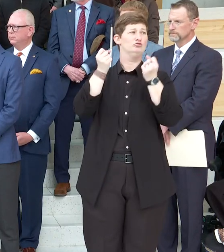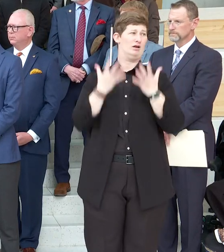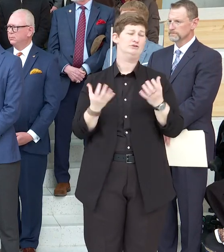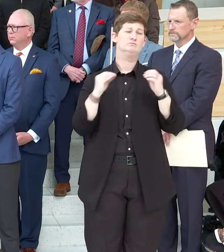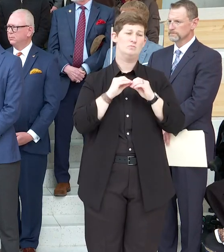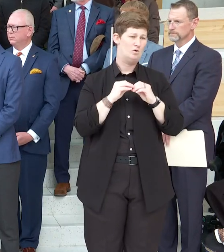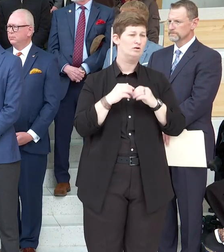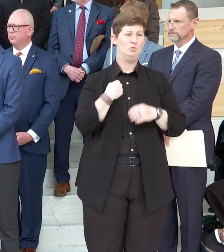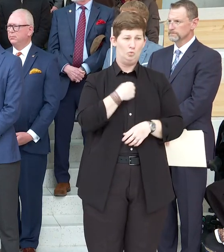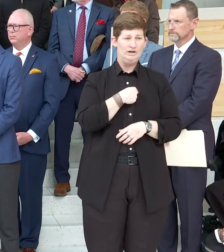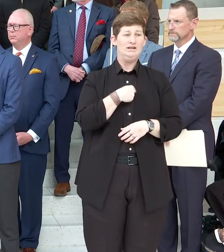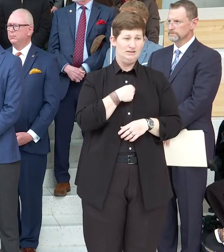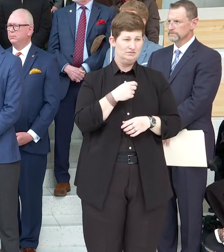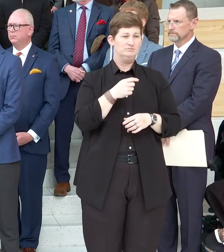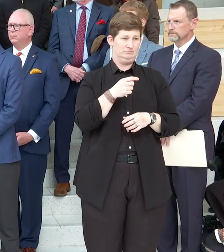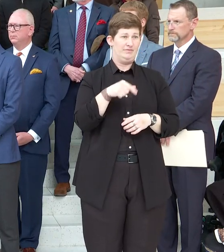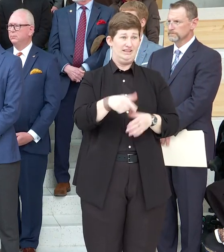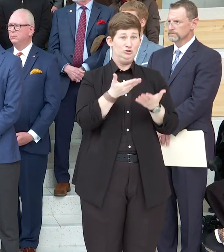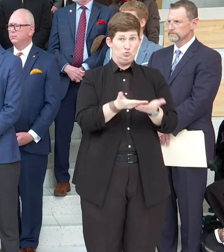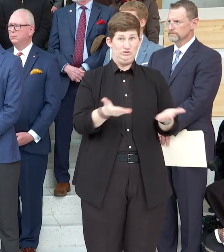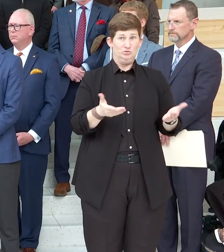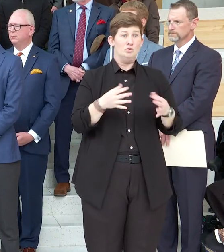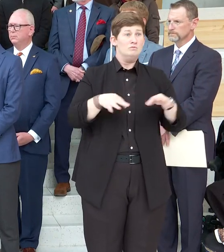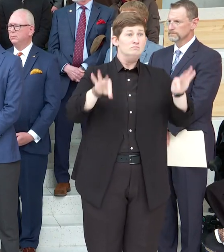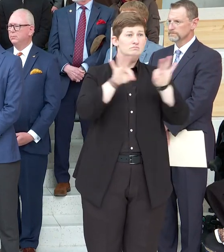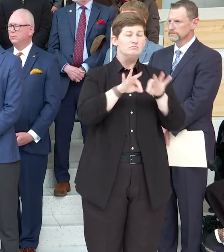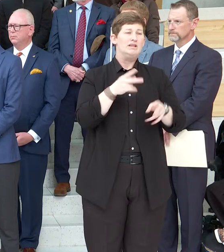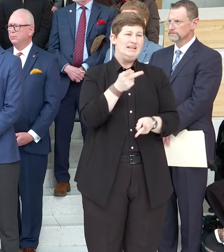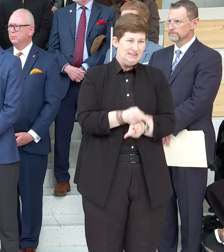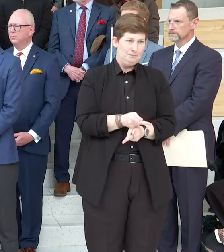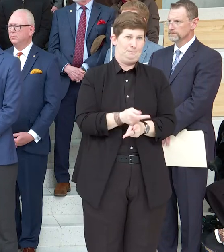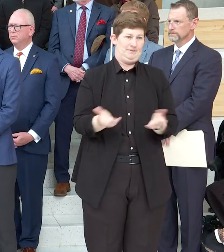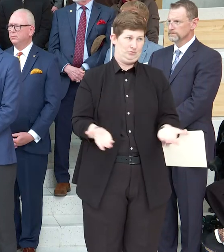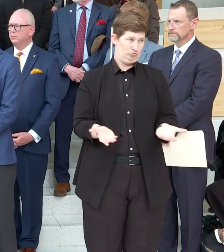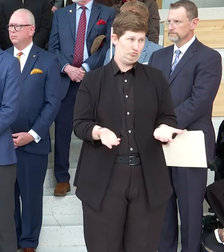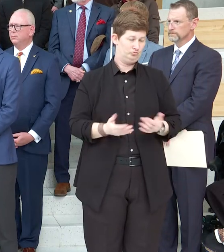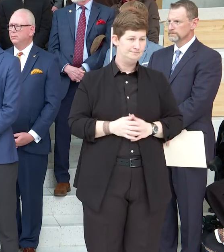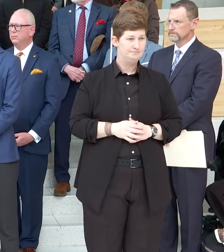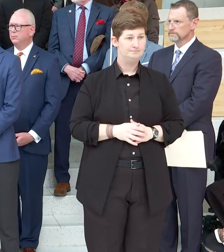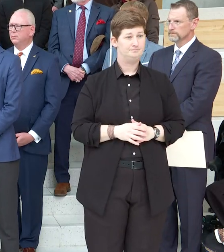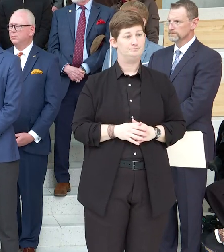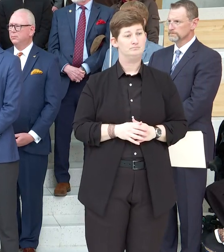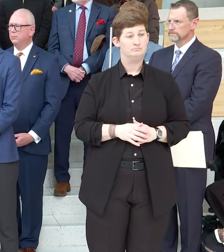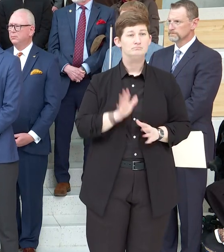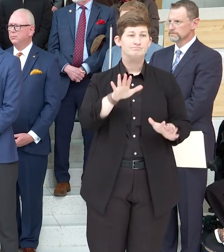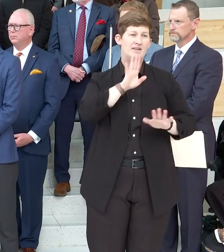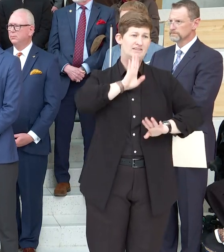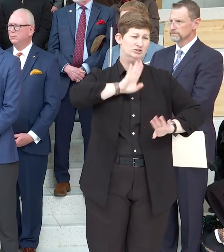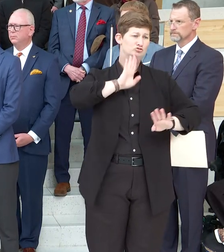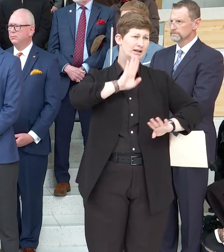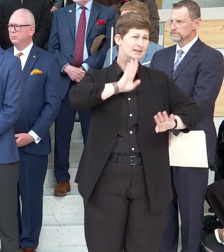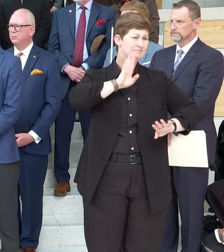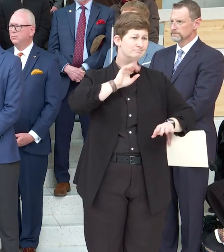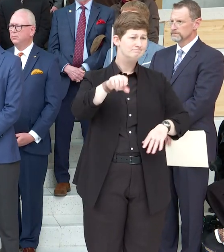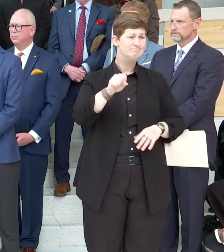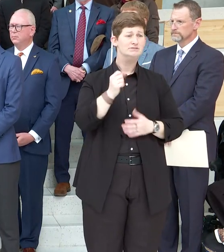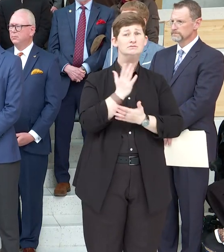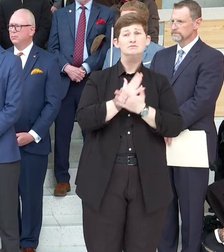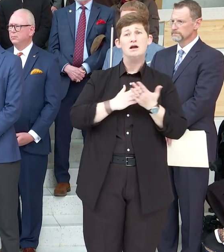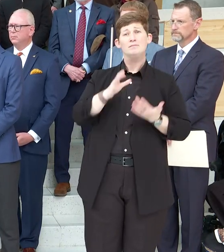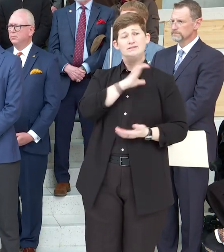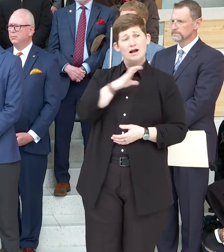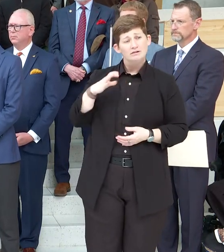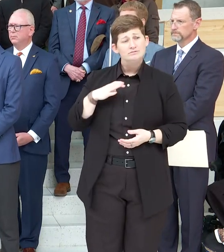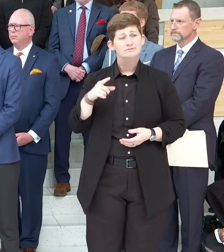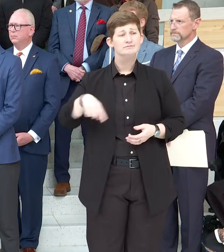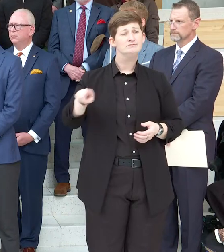critical resource in our city and in our region. It's frustrating to hear that some council members, not those that are here with us today,